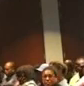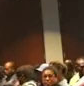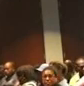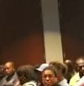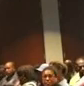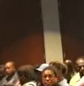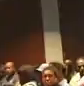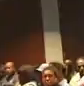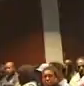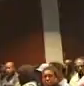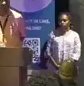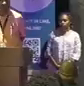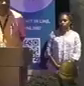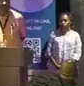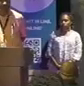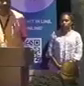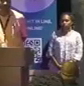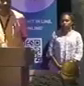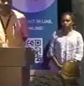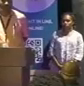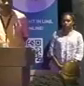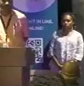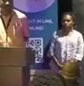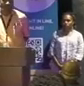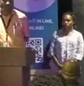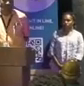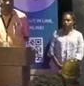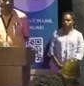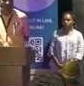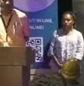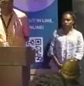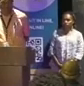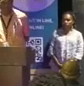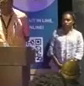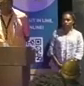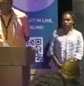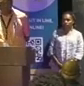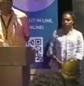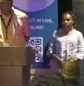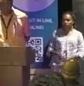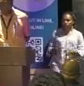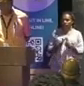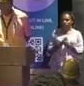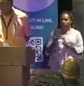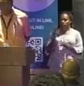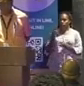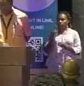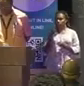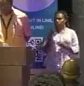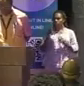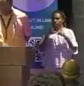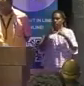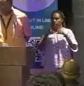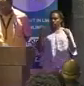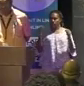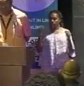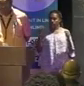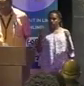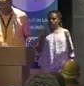some company, all pay below, yeah. Now all no puglo put him tax blow. Monthly salary tax return